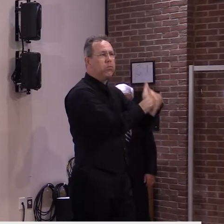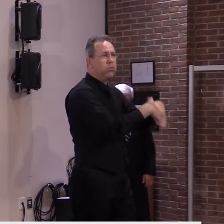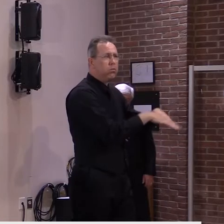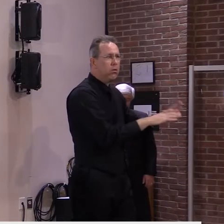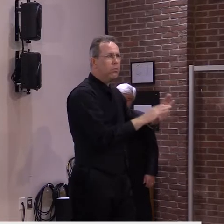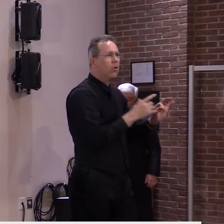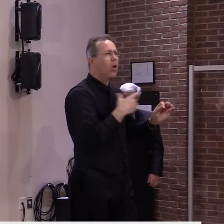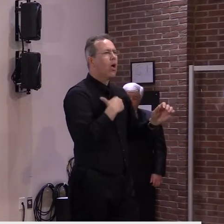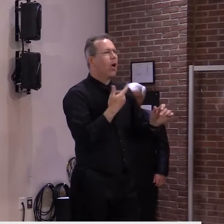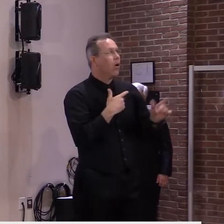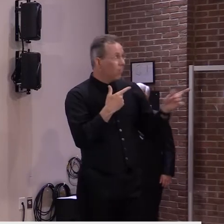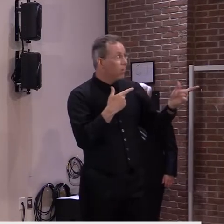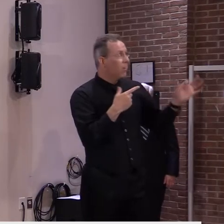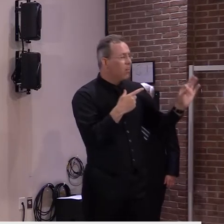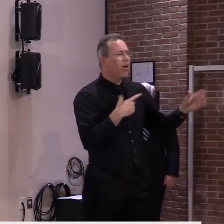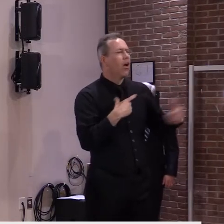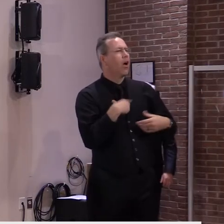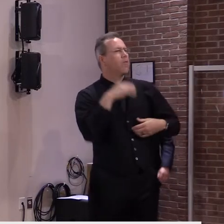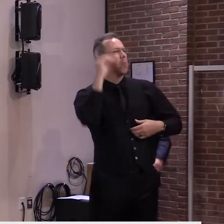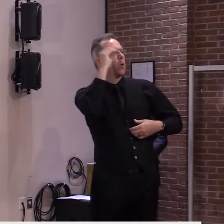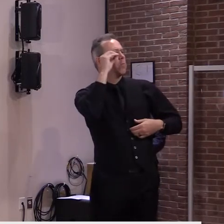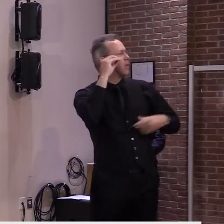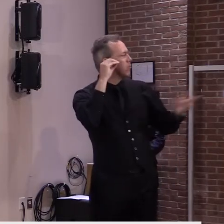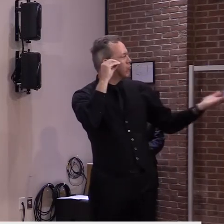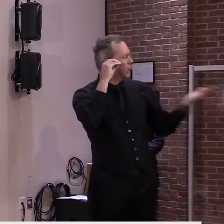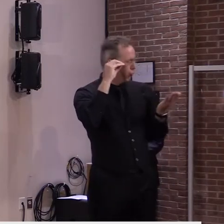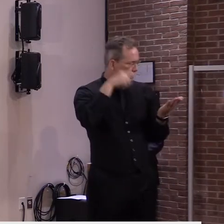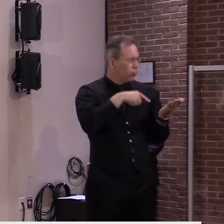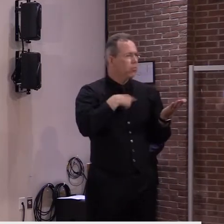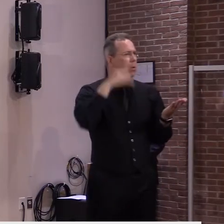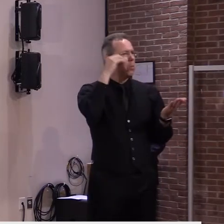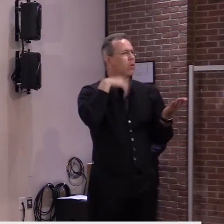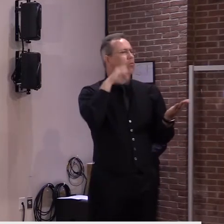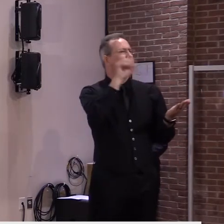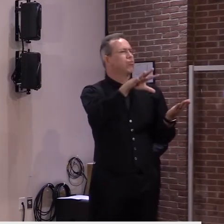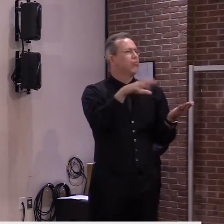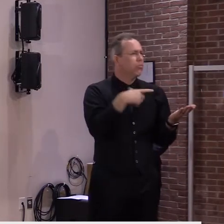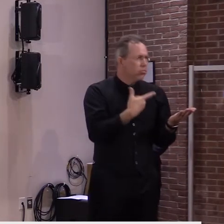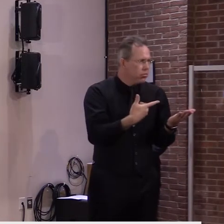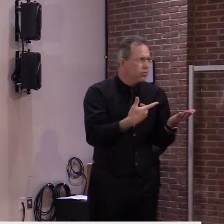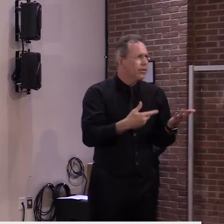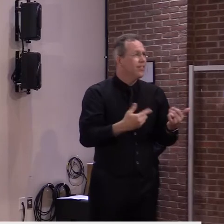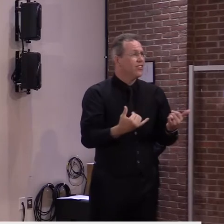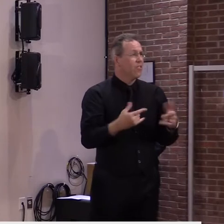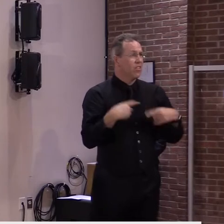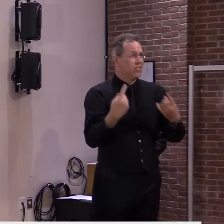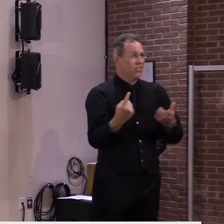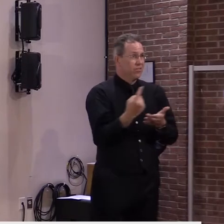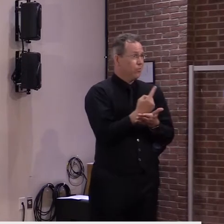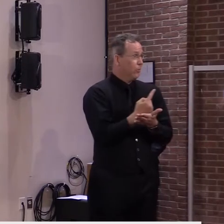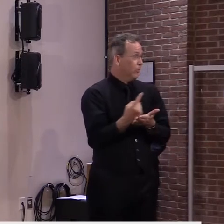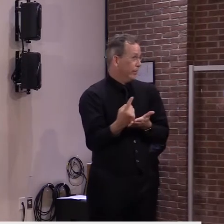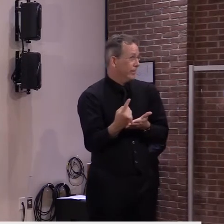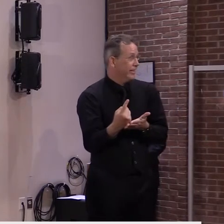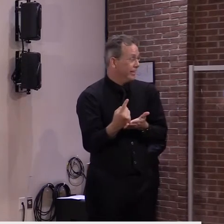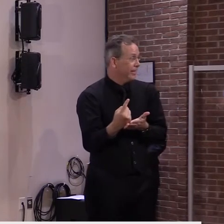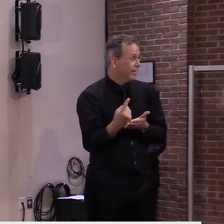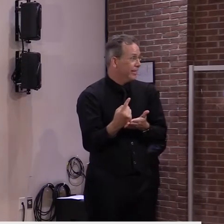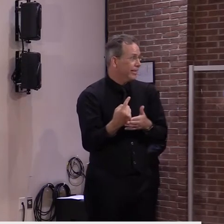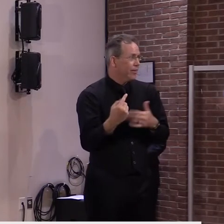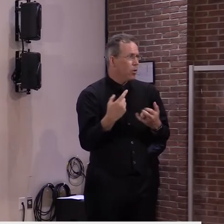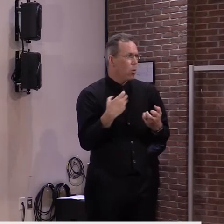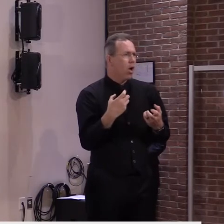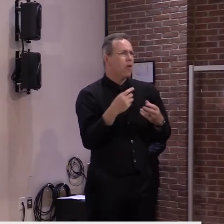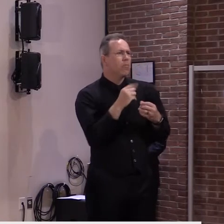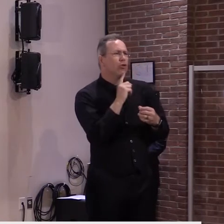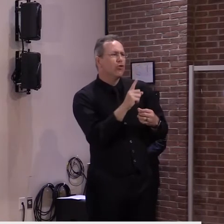we end up. I've been focusing the last week or so on making sure that we have enough